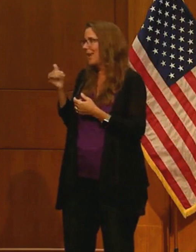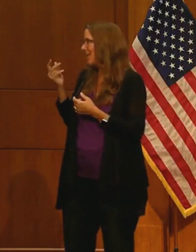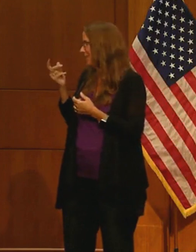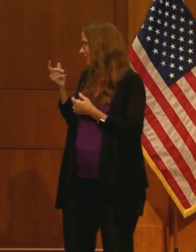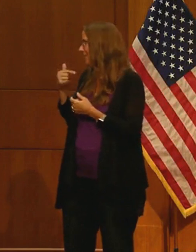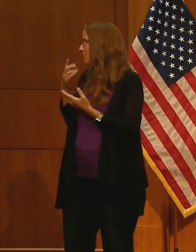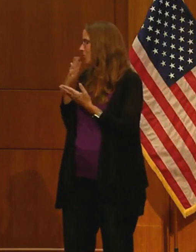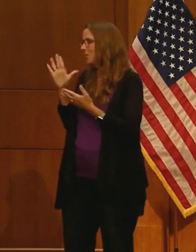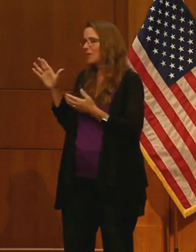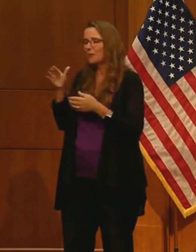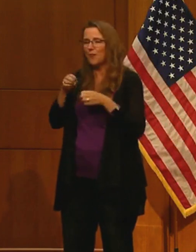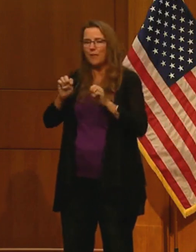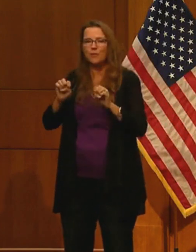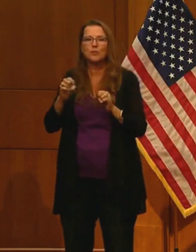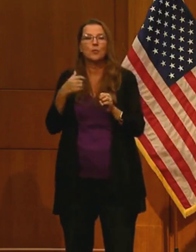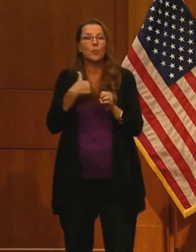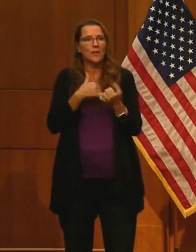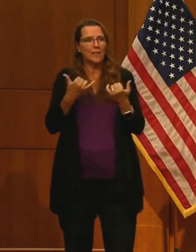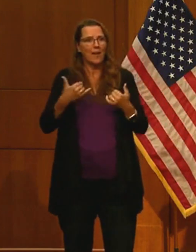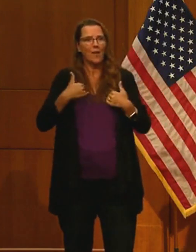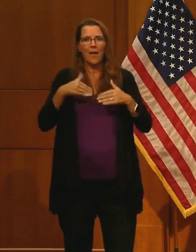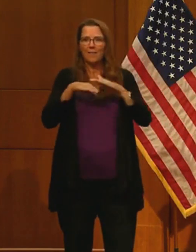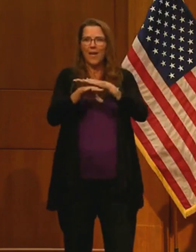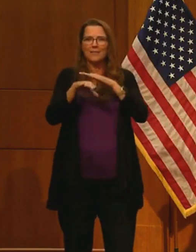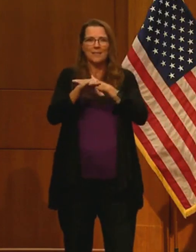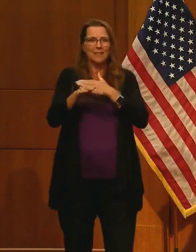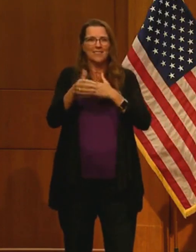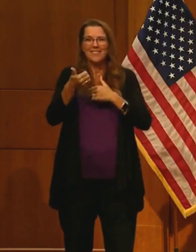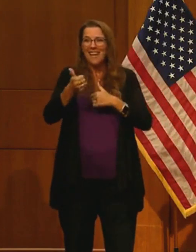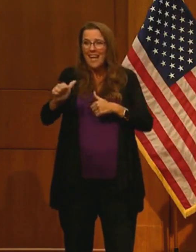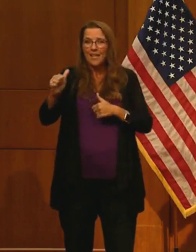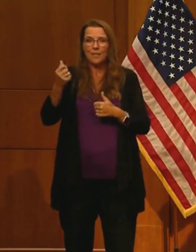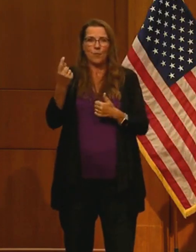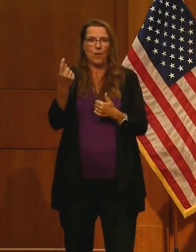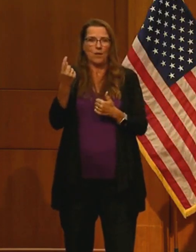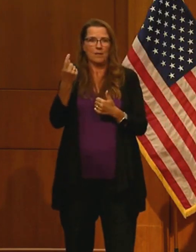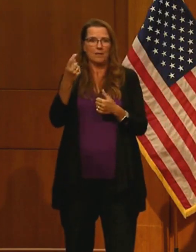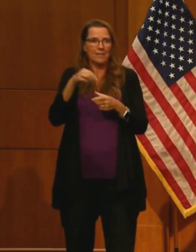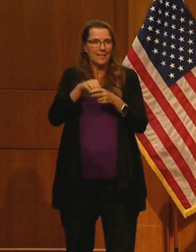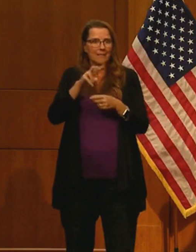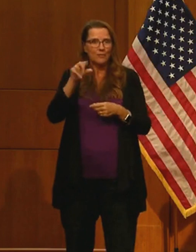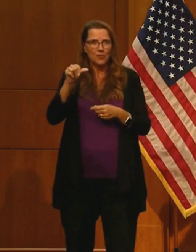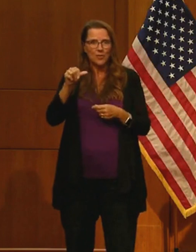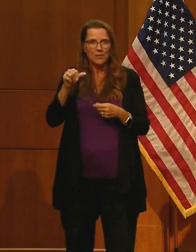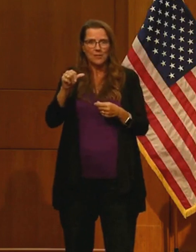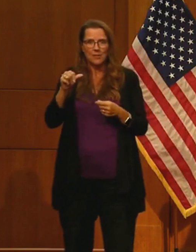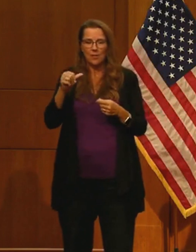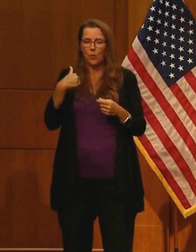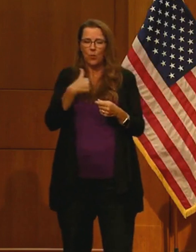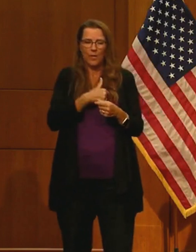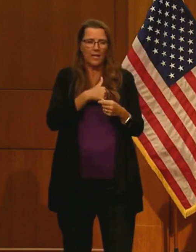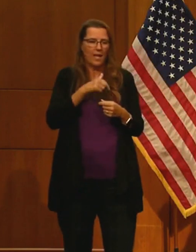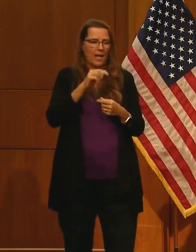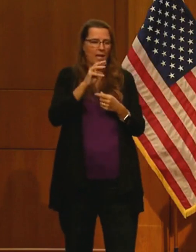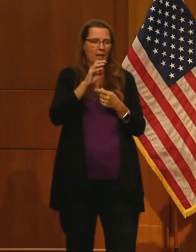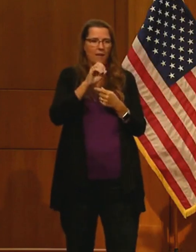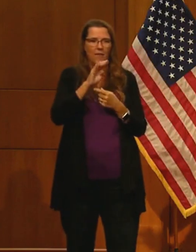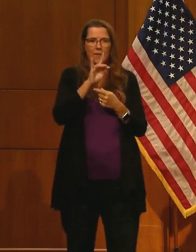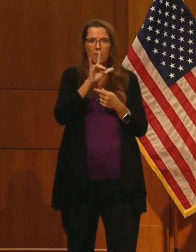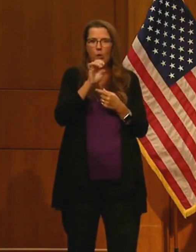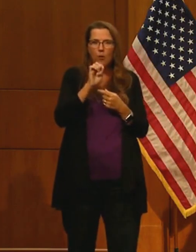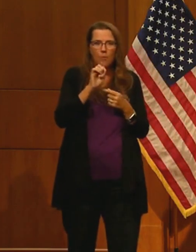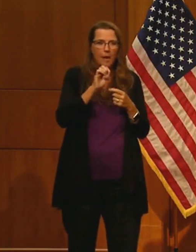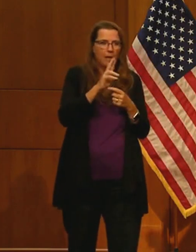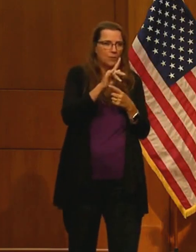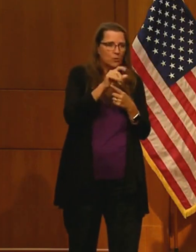efforts, we now have access. Anybody in Virginia, we've got mobile units, the